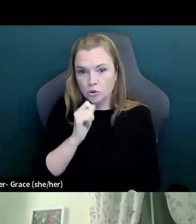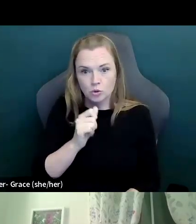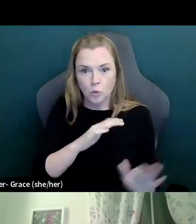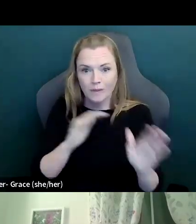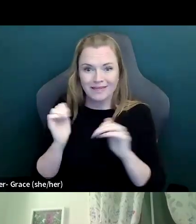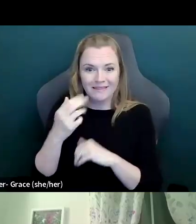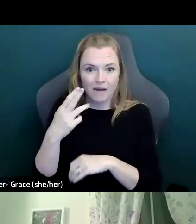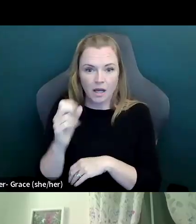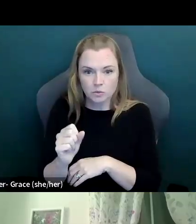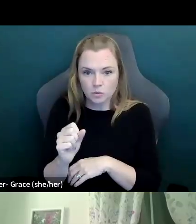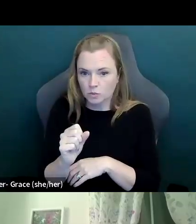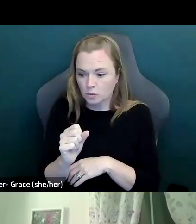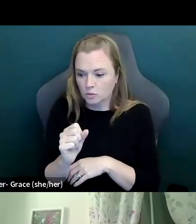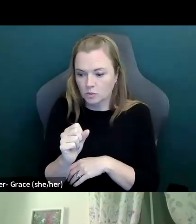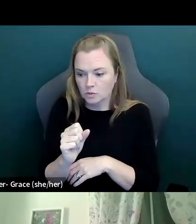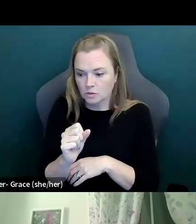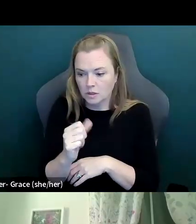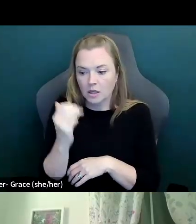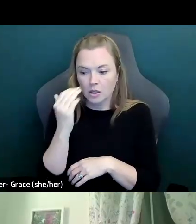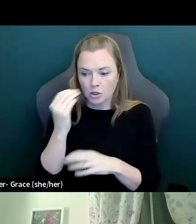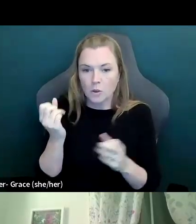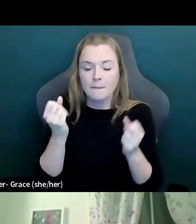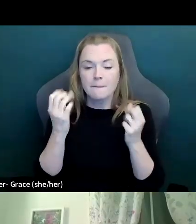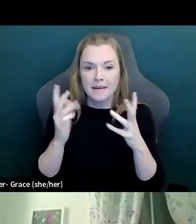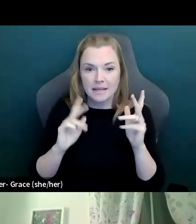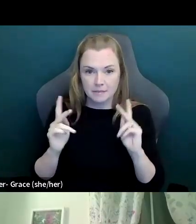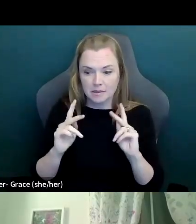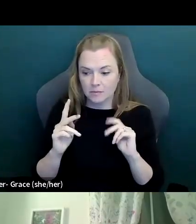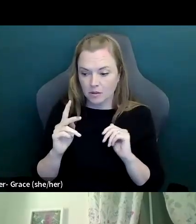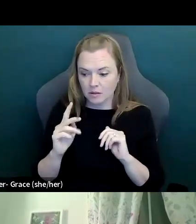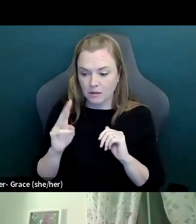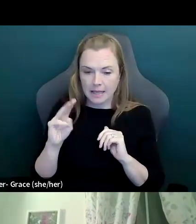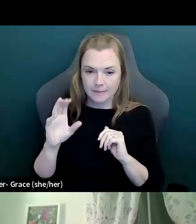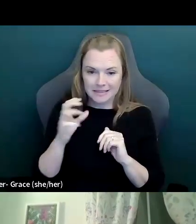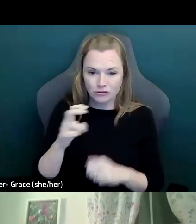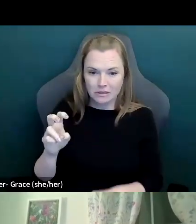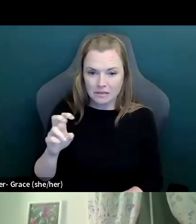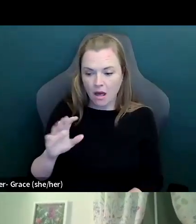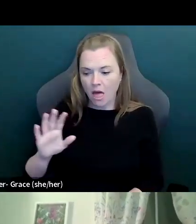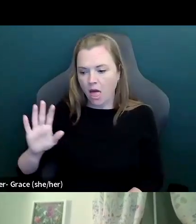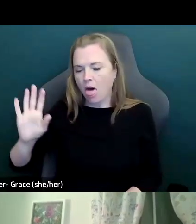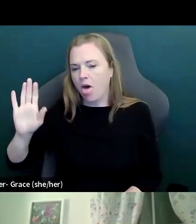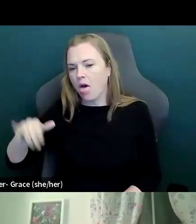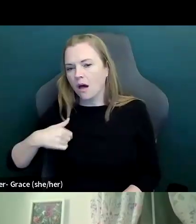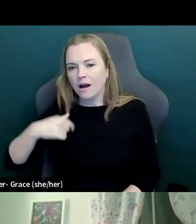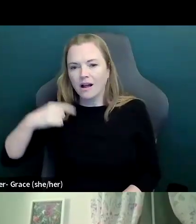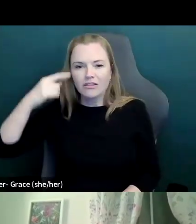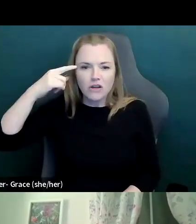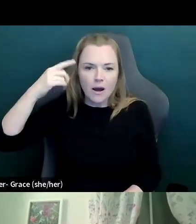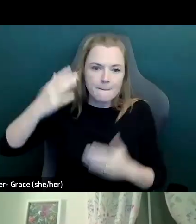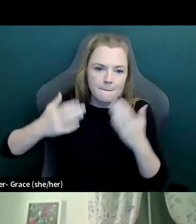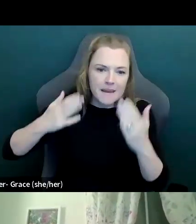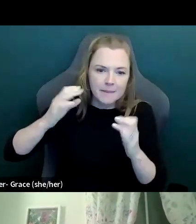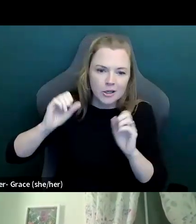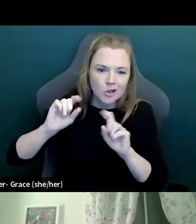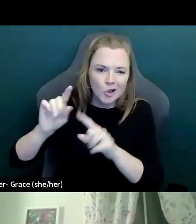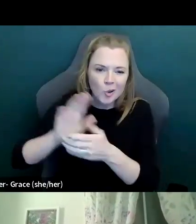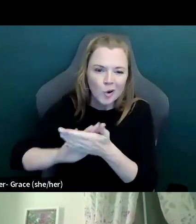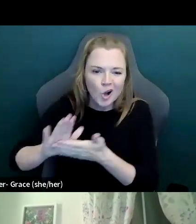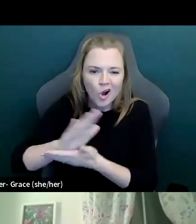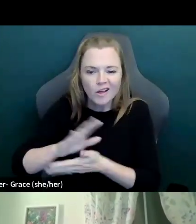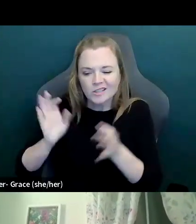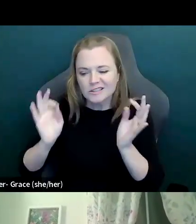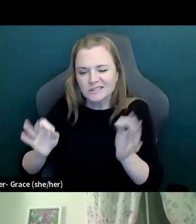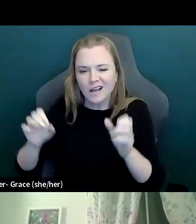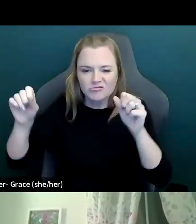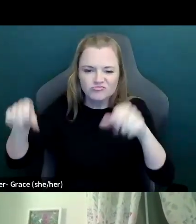not, because I know many people in my MC transitions group said, oh, I thought maybe they'd be able to go to college. They'd be able to